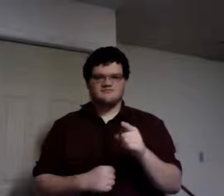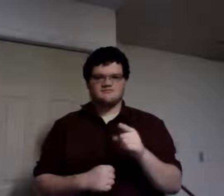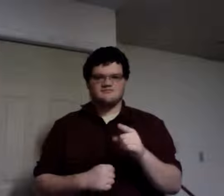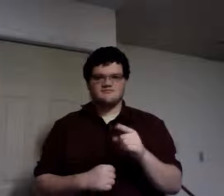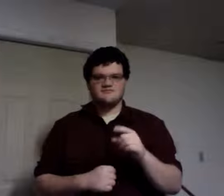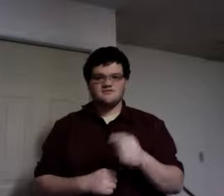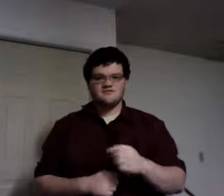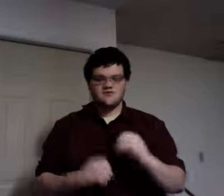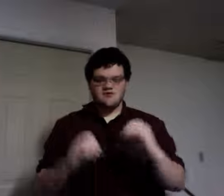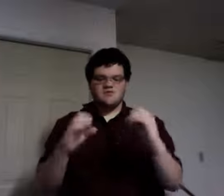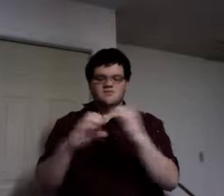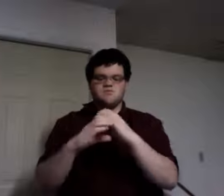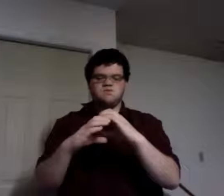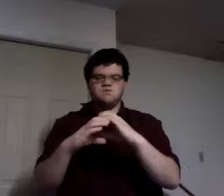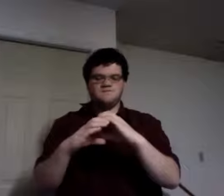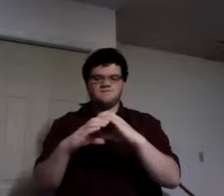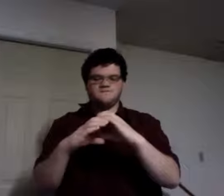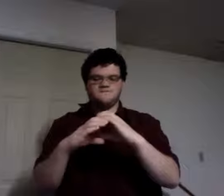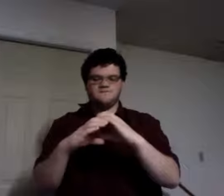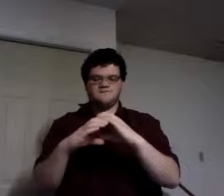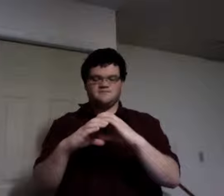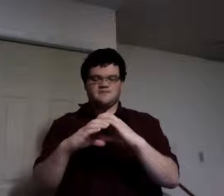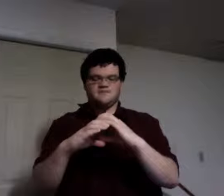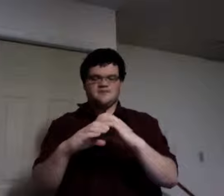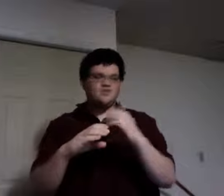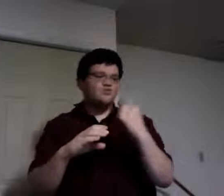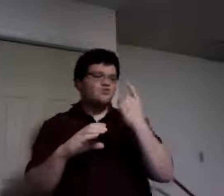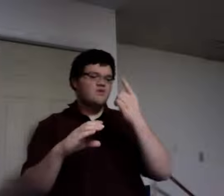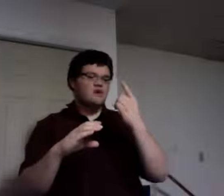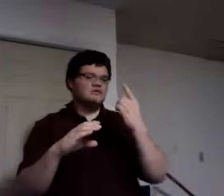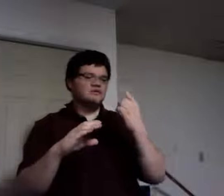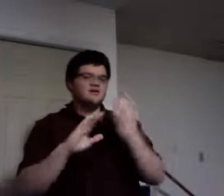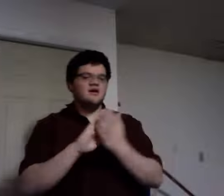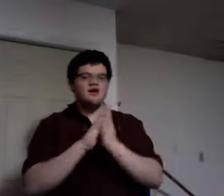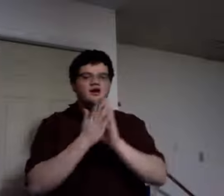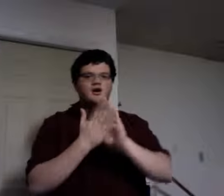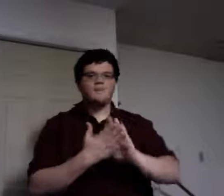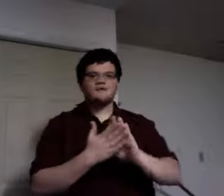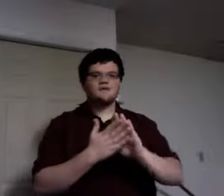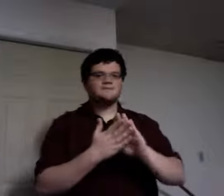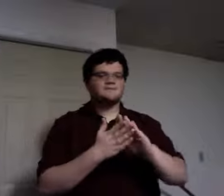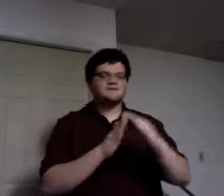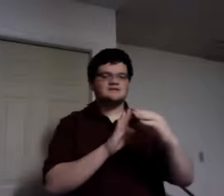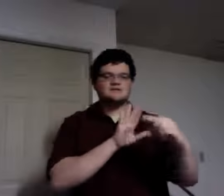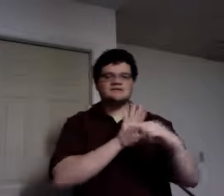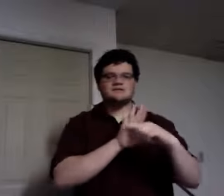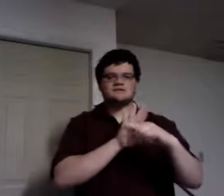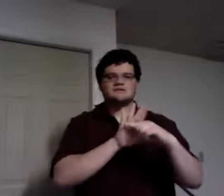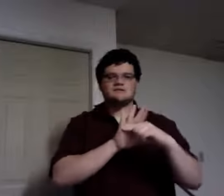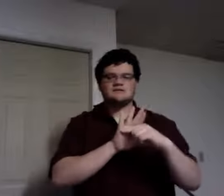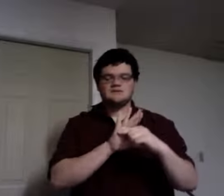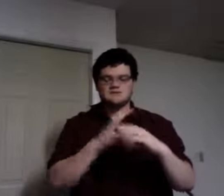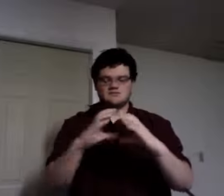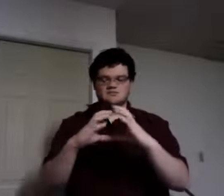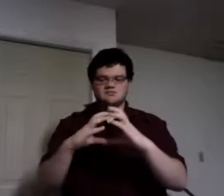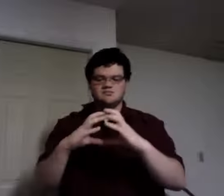And the resulting mass of the combined protons is lower than the mass of each of the original by a little bit. But that little bit of mass